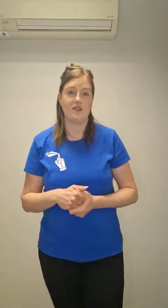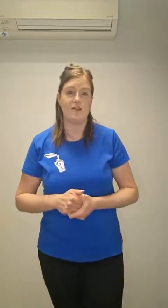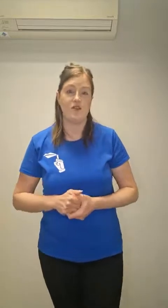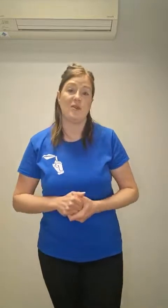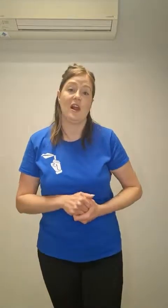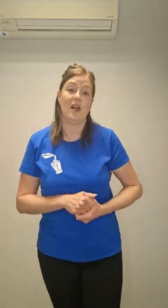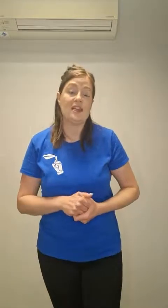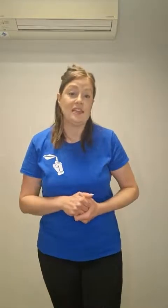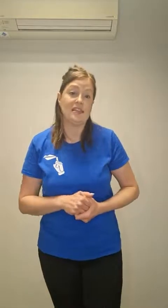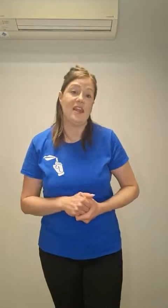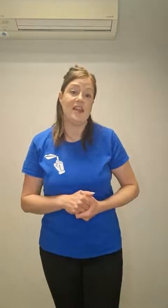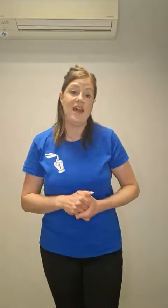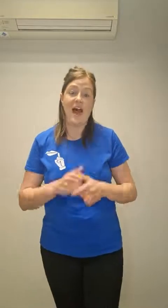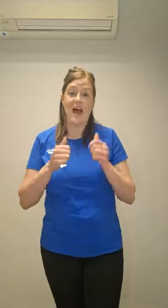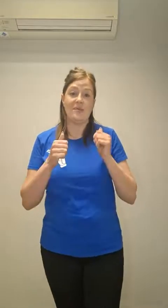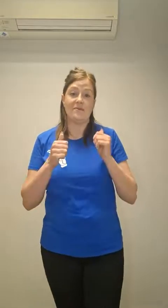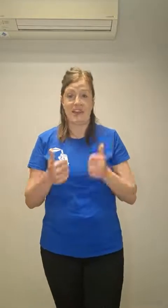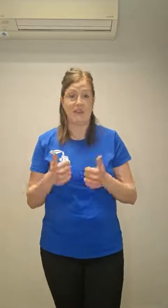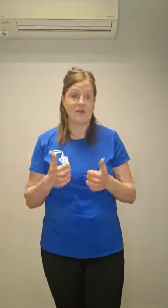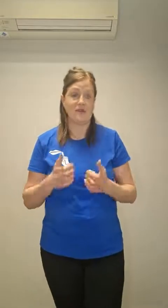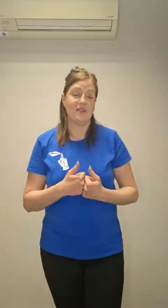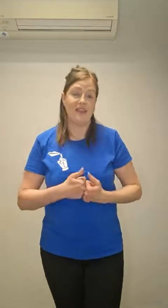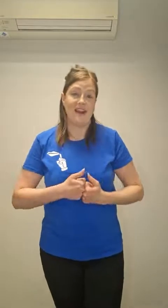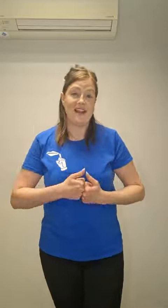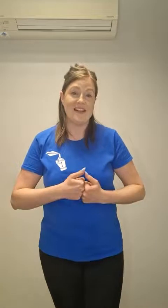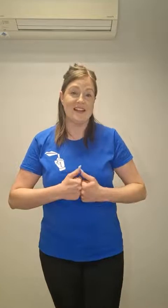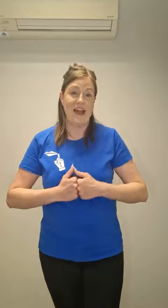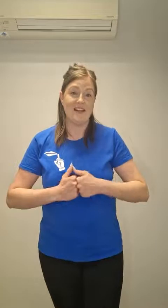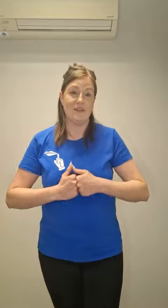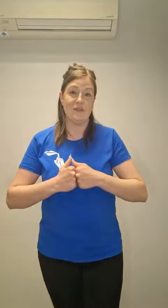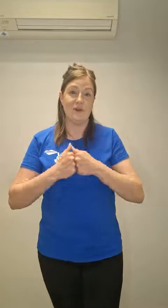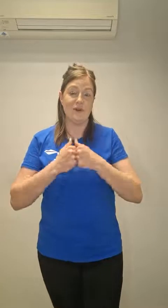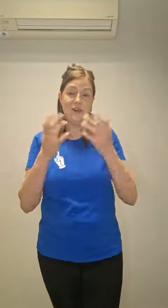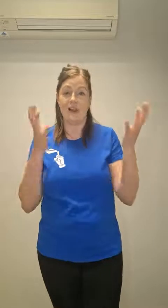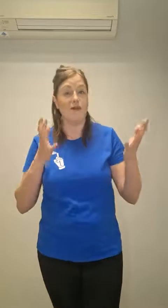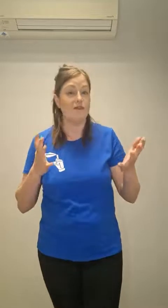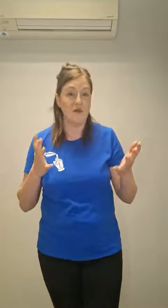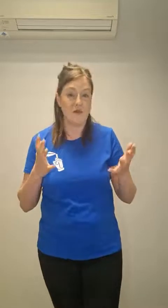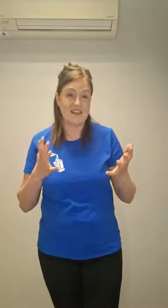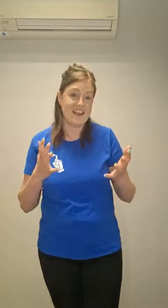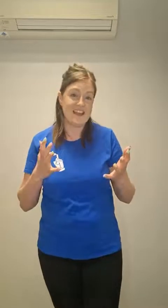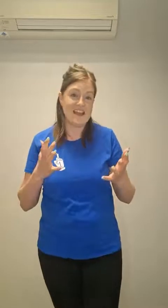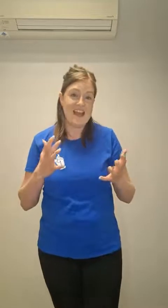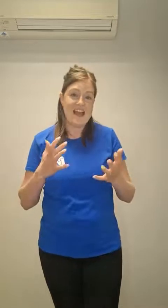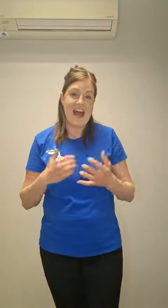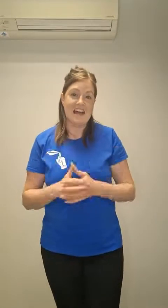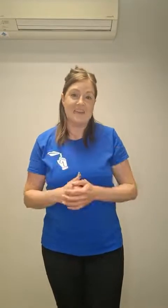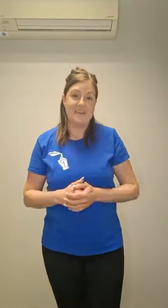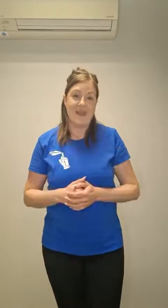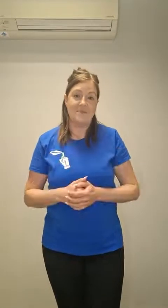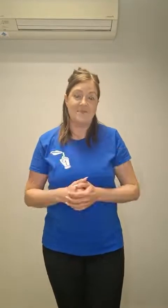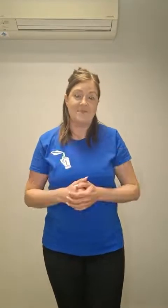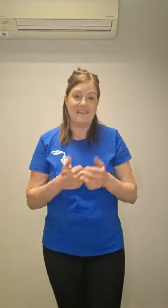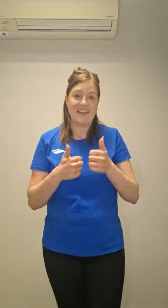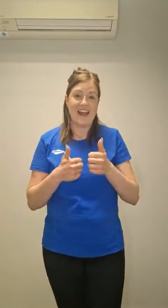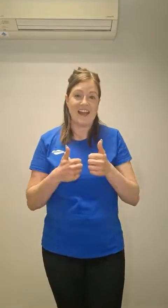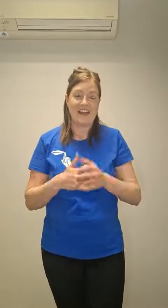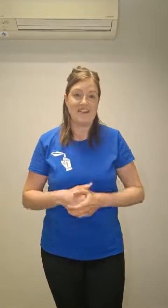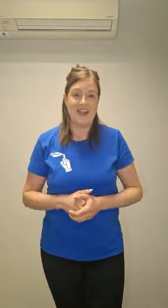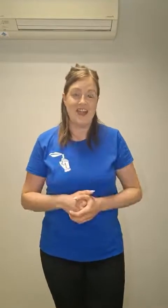what you would like to see. Thank you for all the likes and for the love already. And yeah, thanks everybody